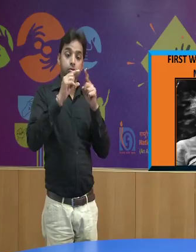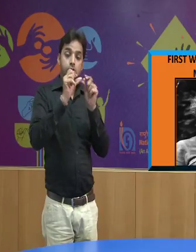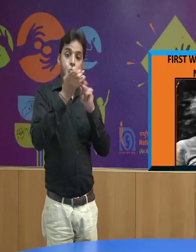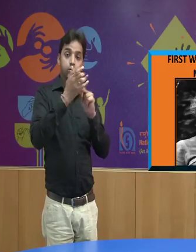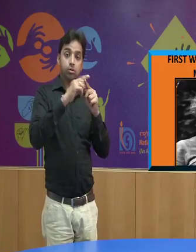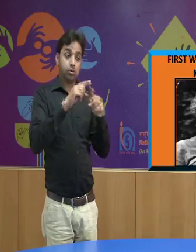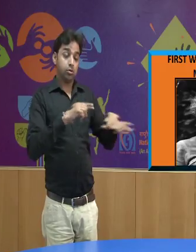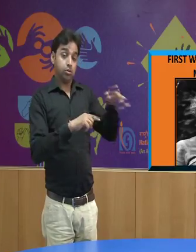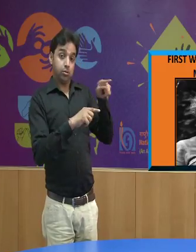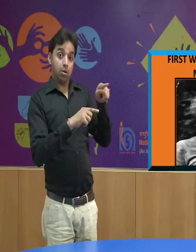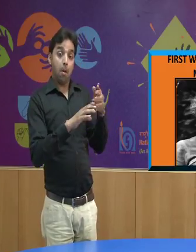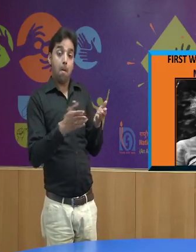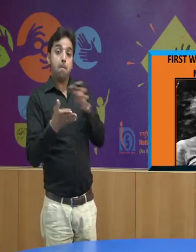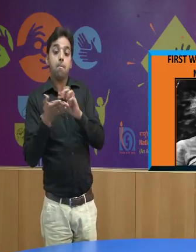Mrs. Indira Gandhi